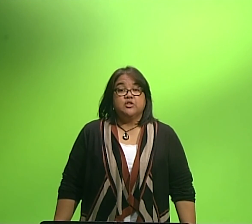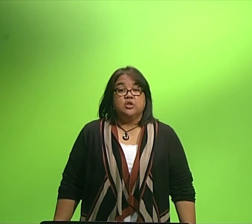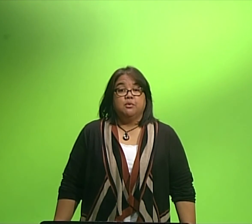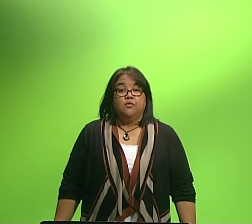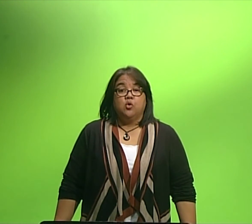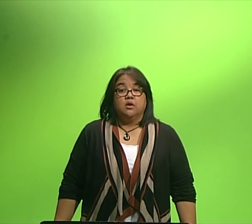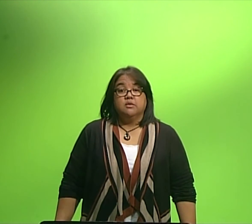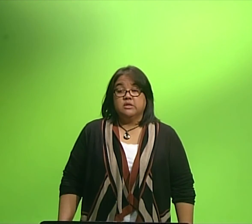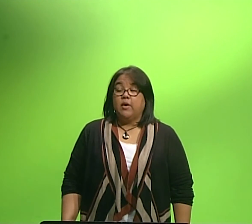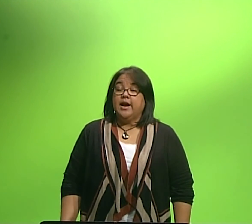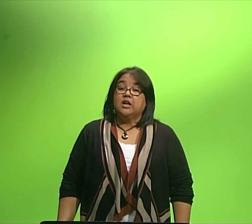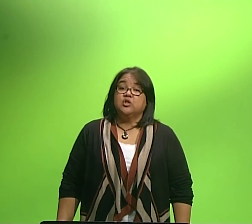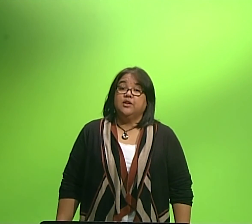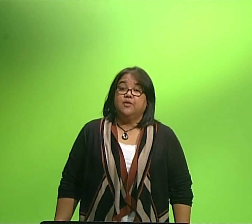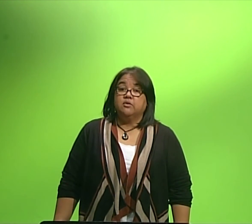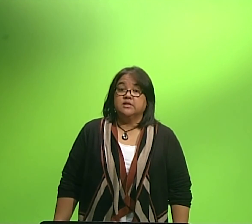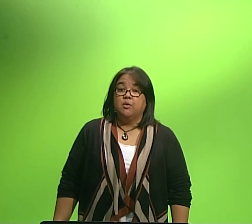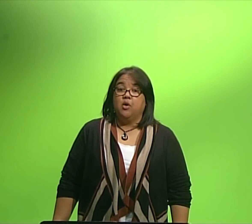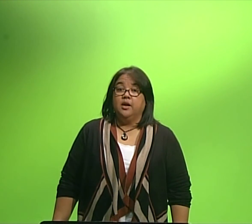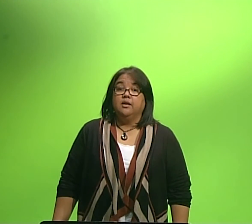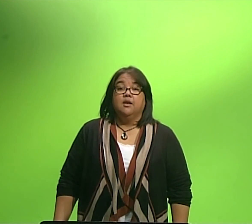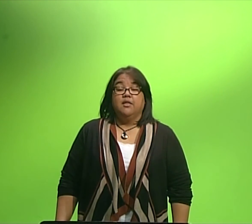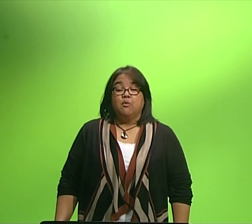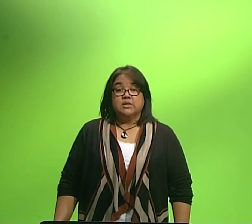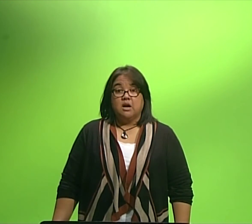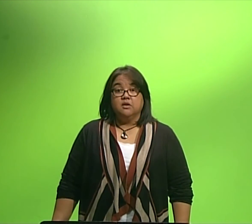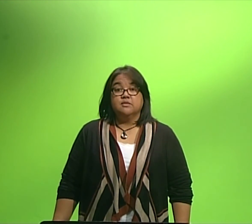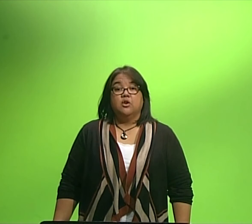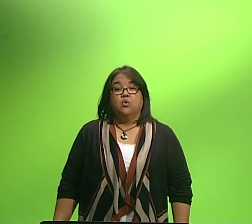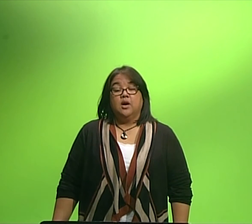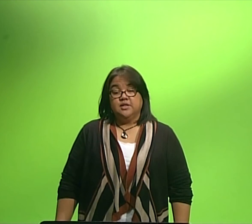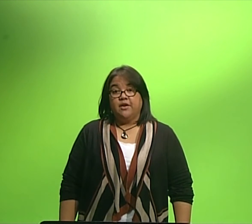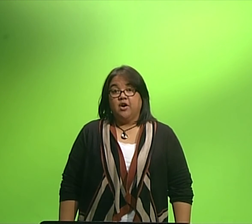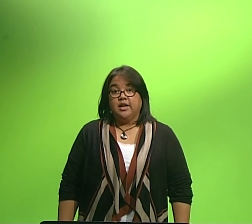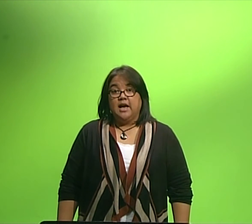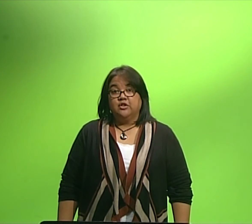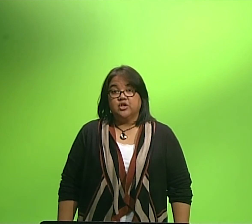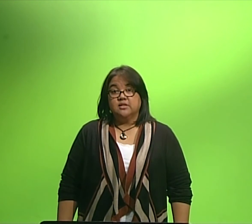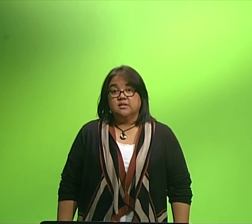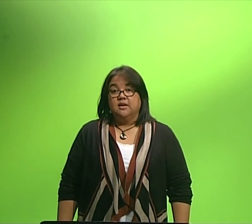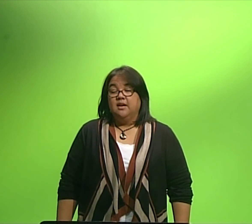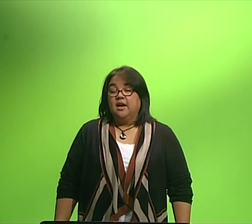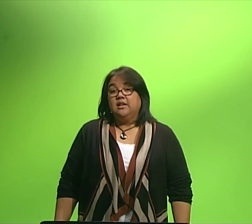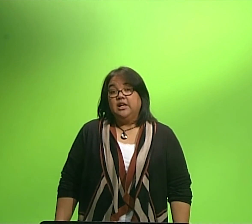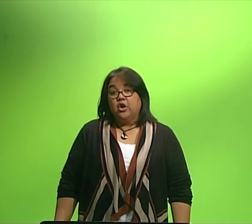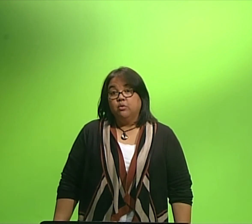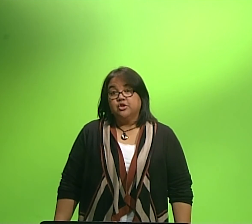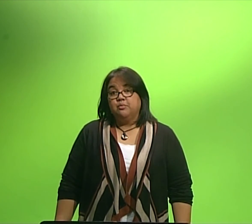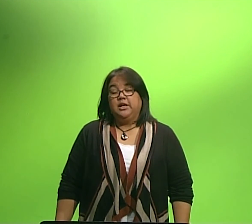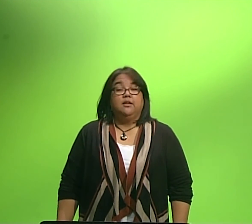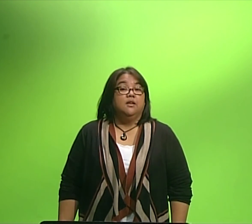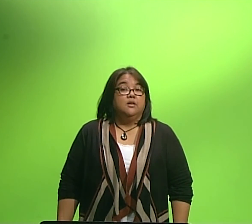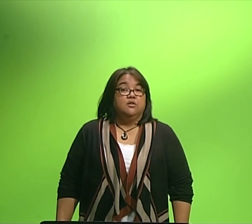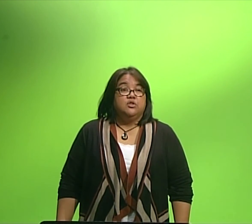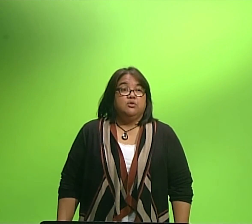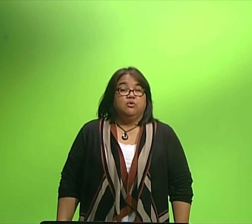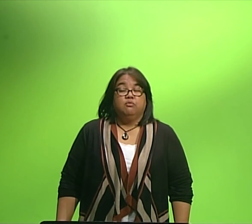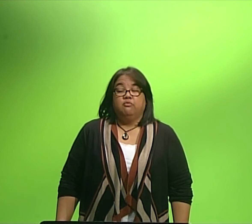position before. So I actually found someone that was also a deaf audiologist, and he coached me to